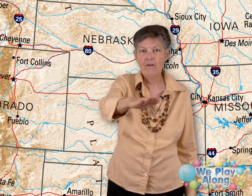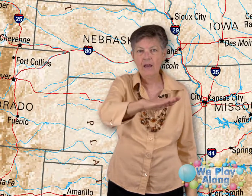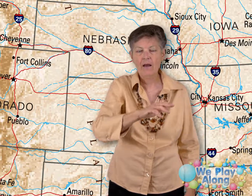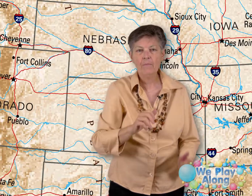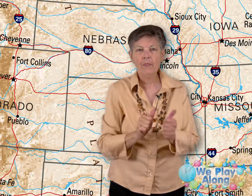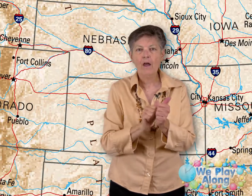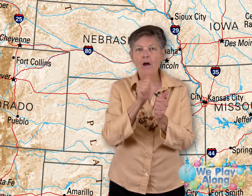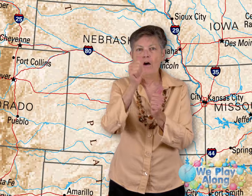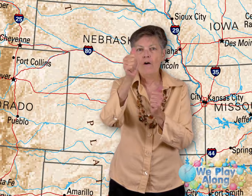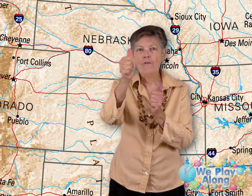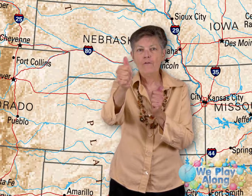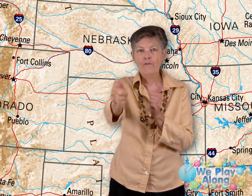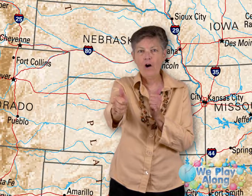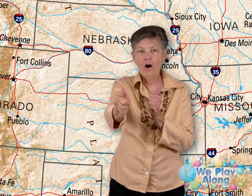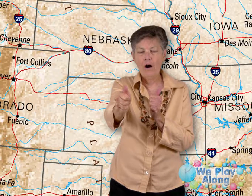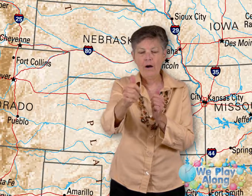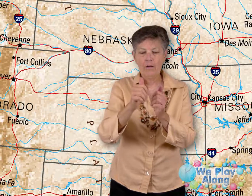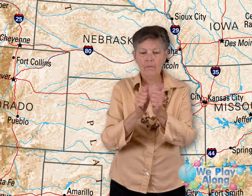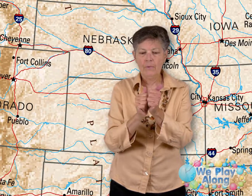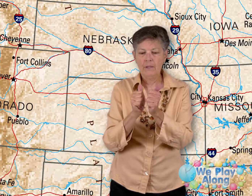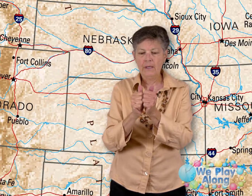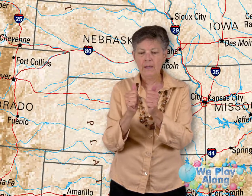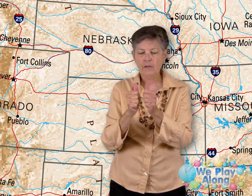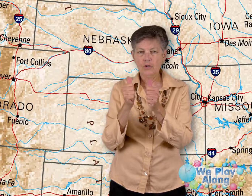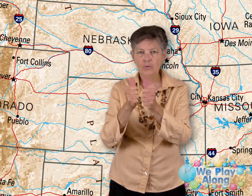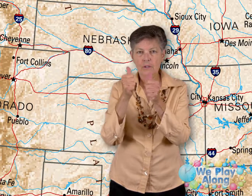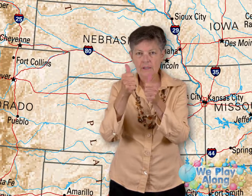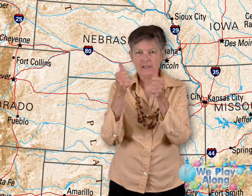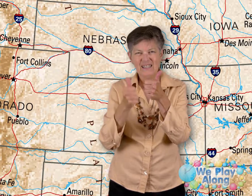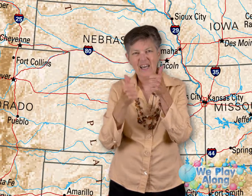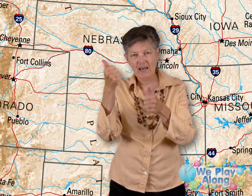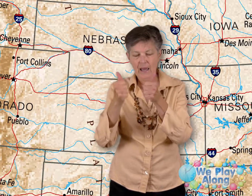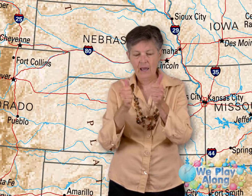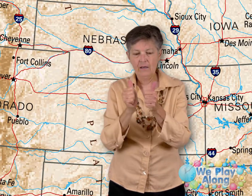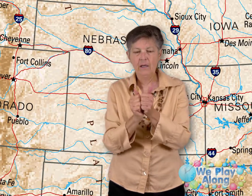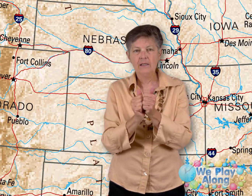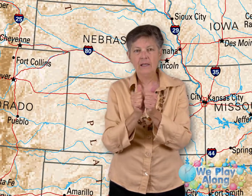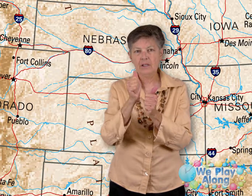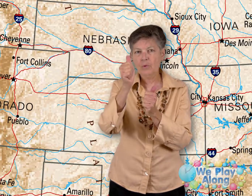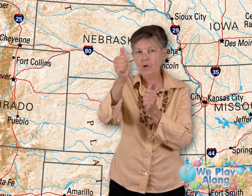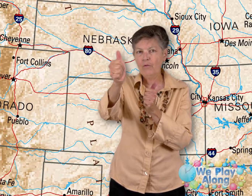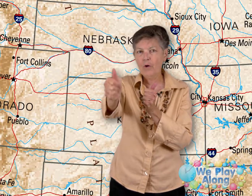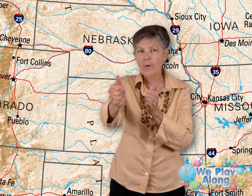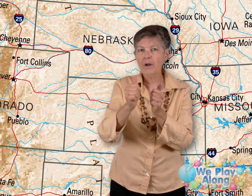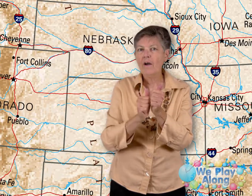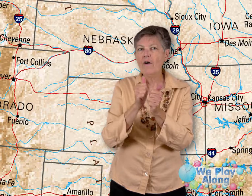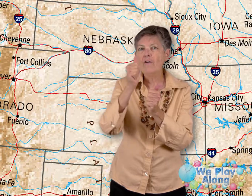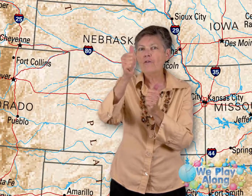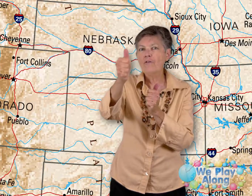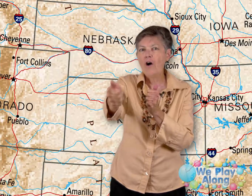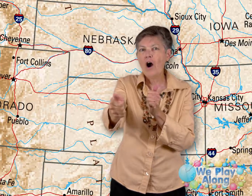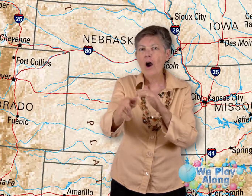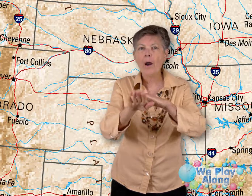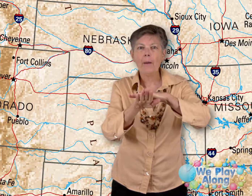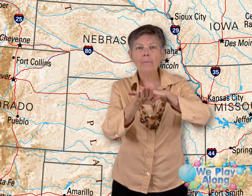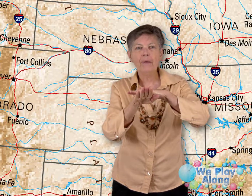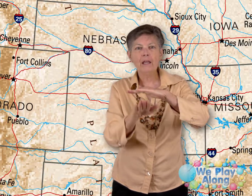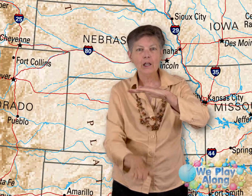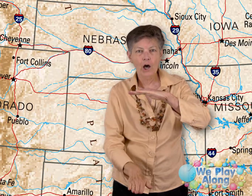area. Far, take two, this is a 10 hand, take this one, go forward. Far